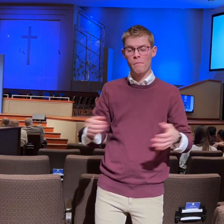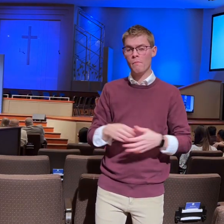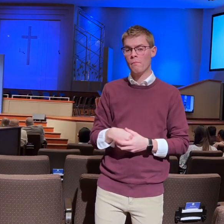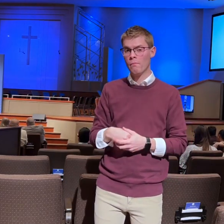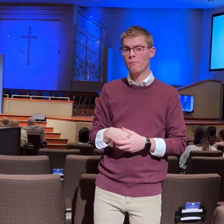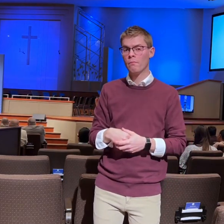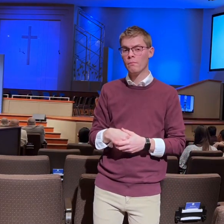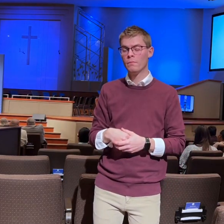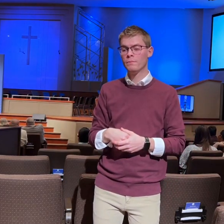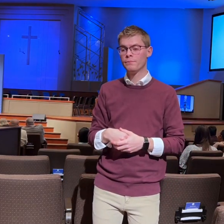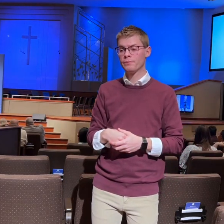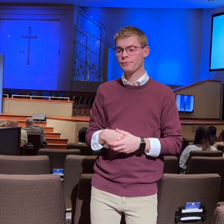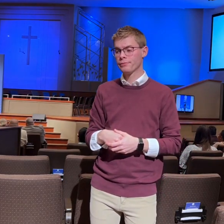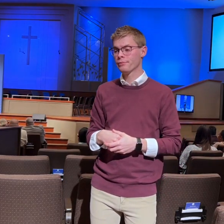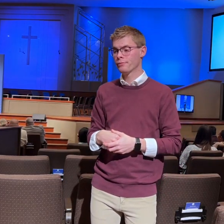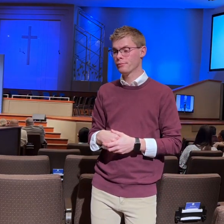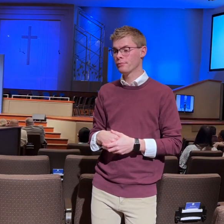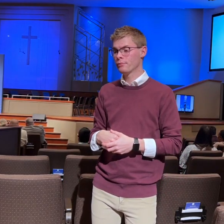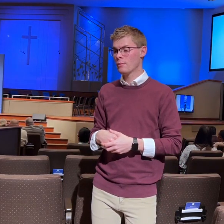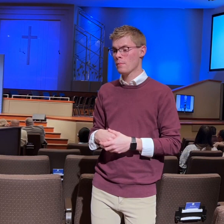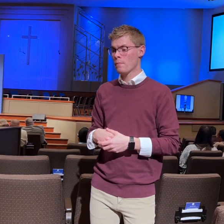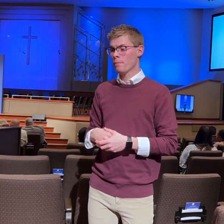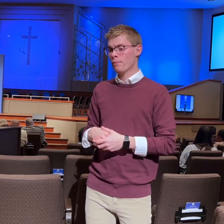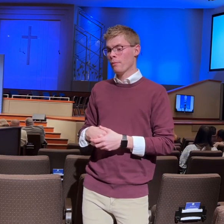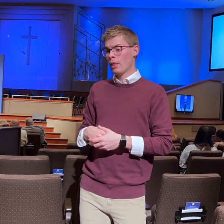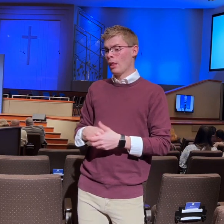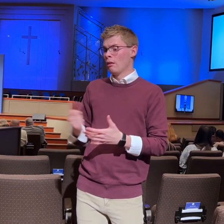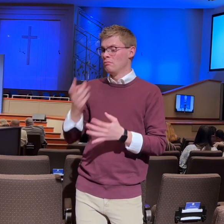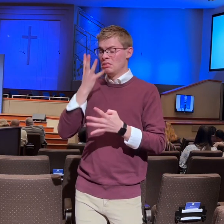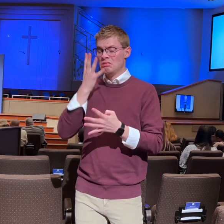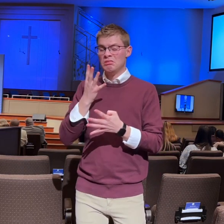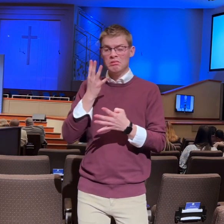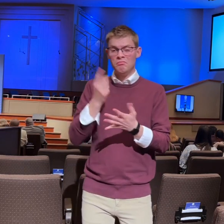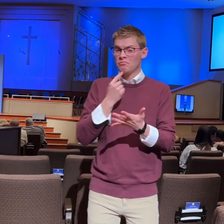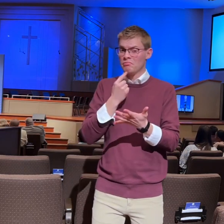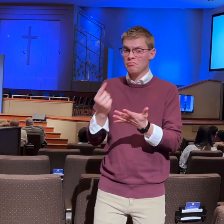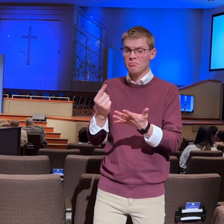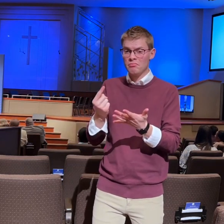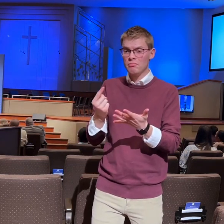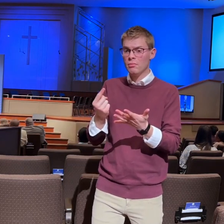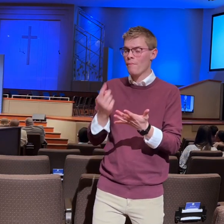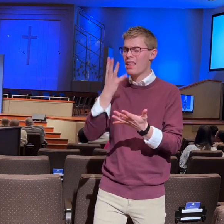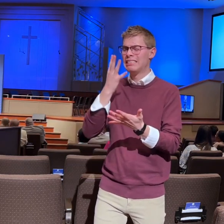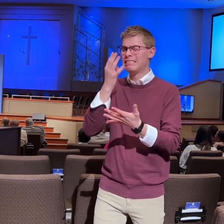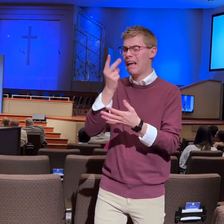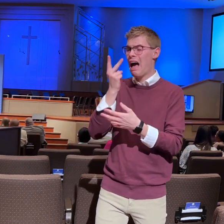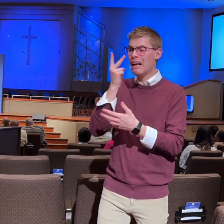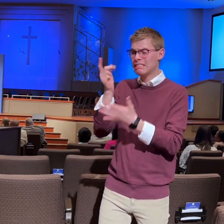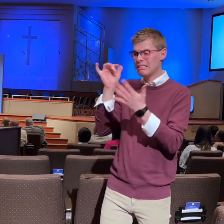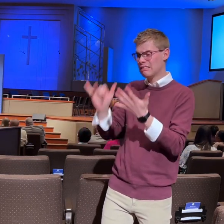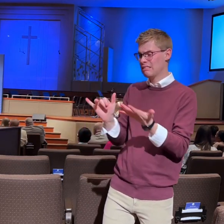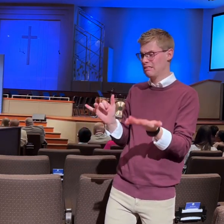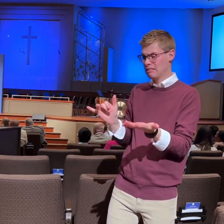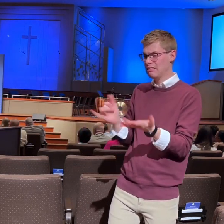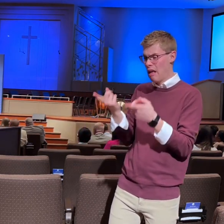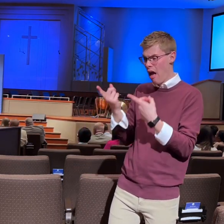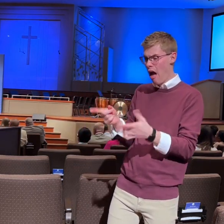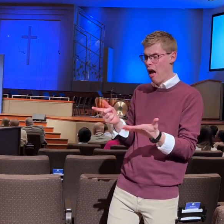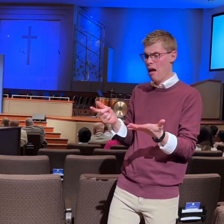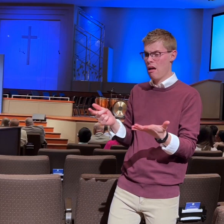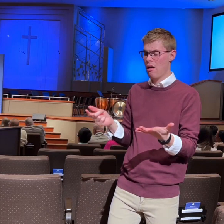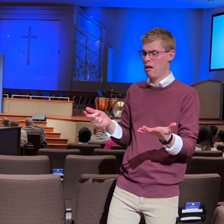So it is a fatal departure. It's a sad thing. And I'm going to tell you something. I don't care if it's an independent Baptist, a